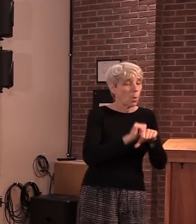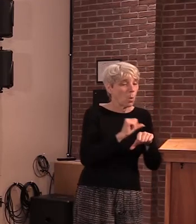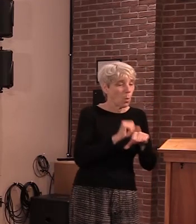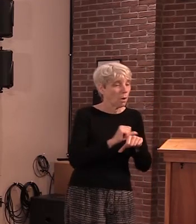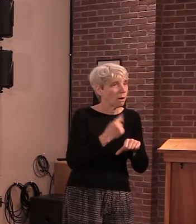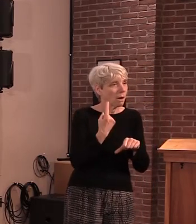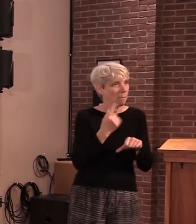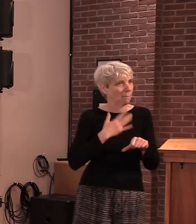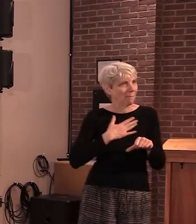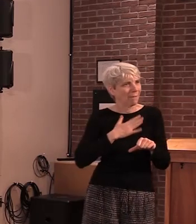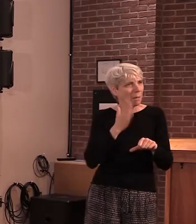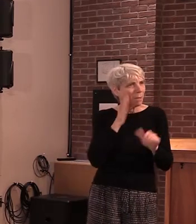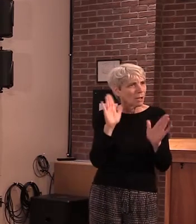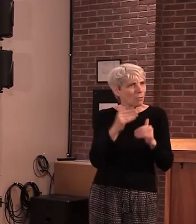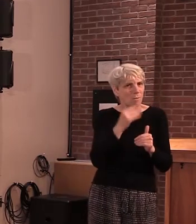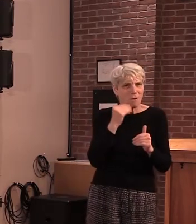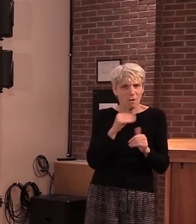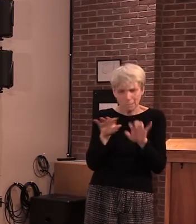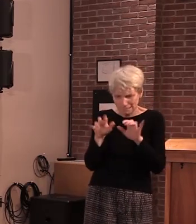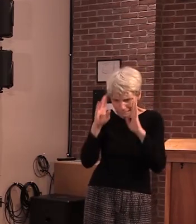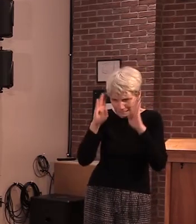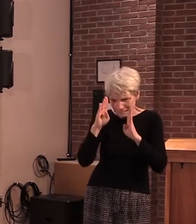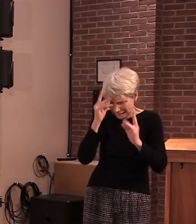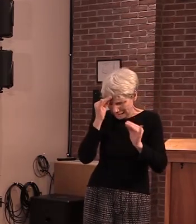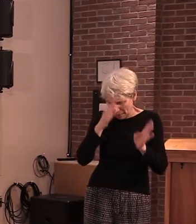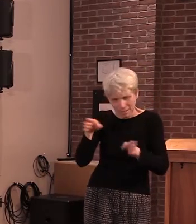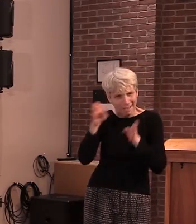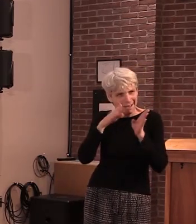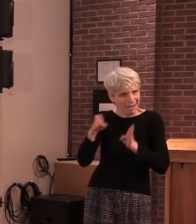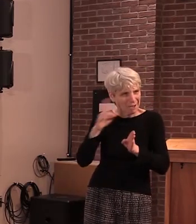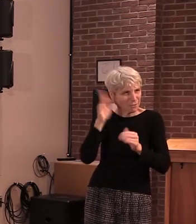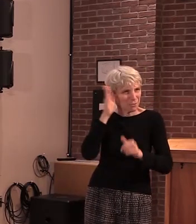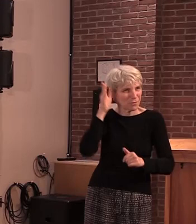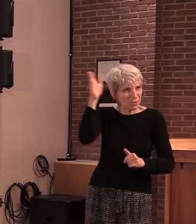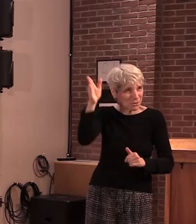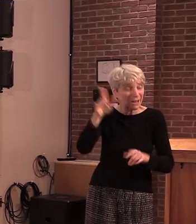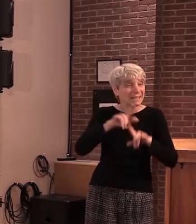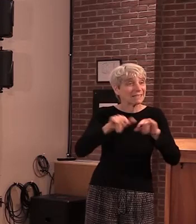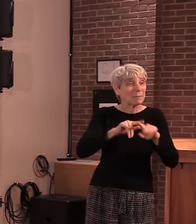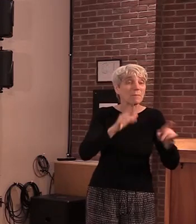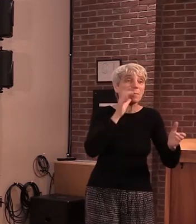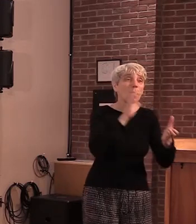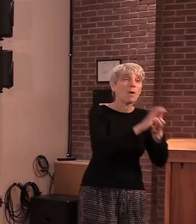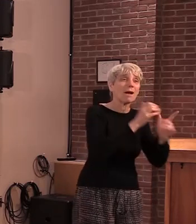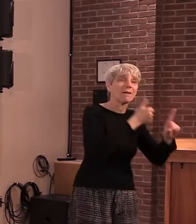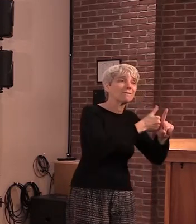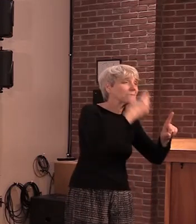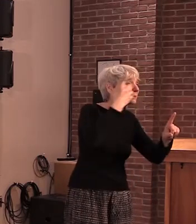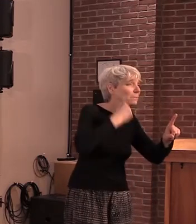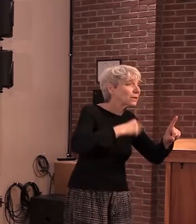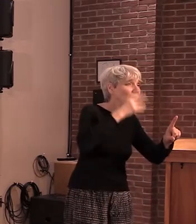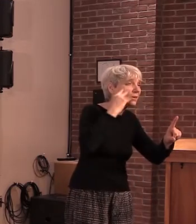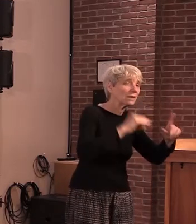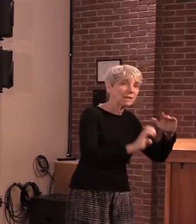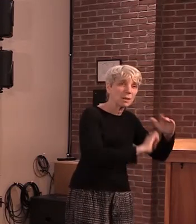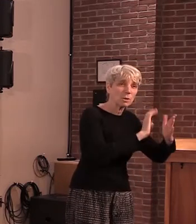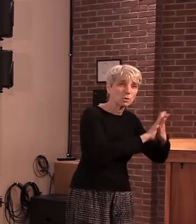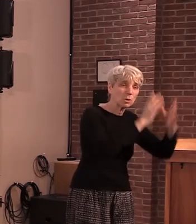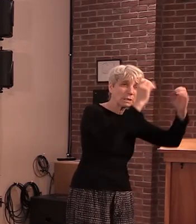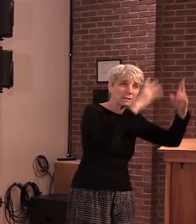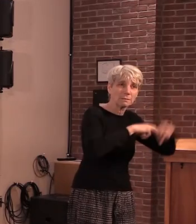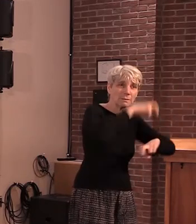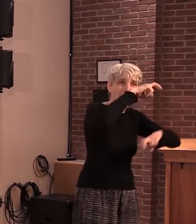plan and coordinate the state's education response to this emergency, my wife, a veteran elementary school teacher, is at the dining